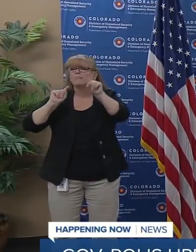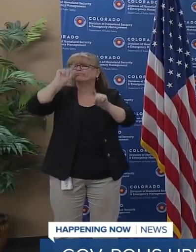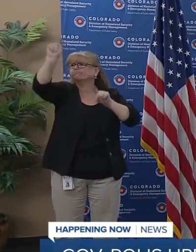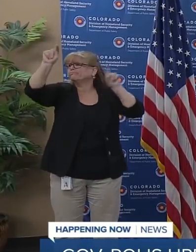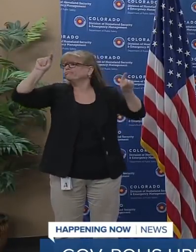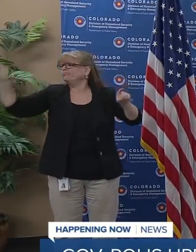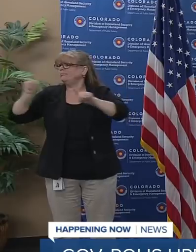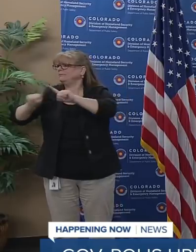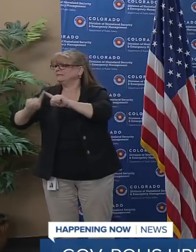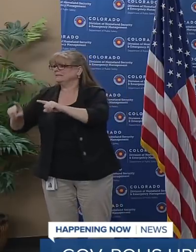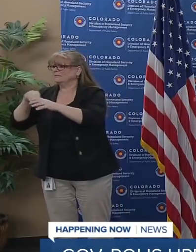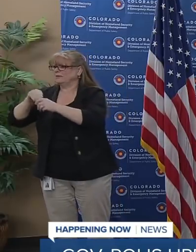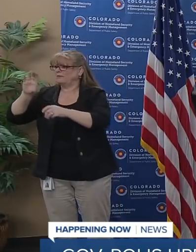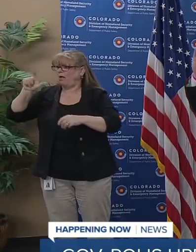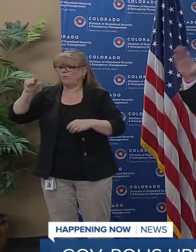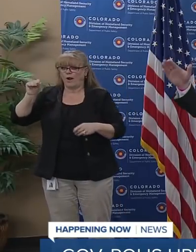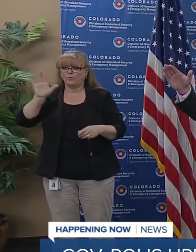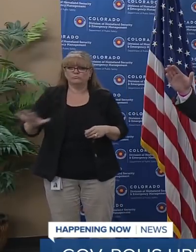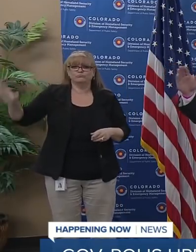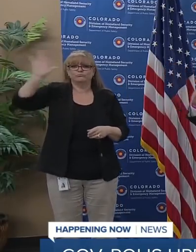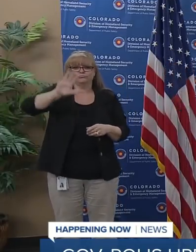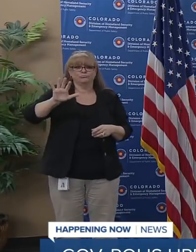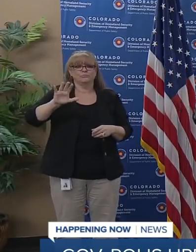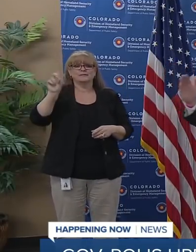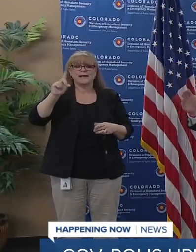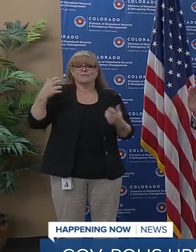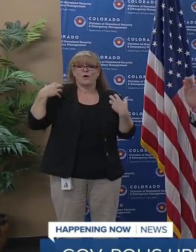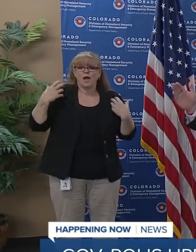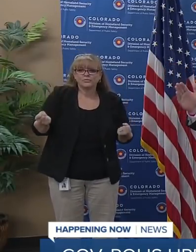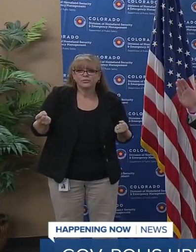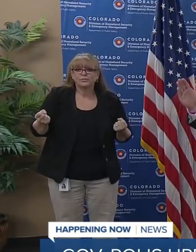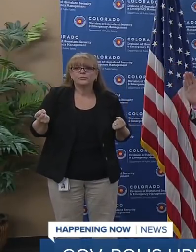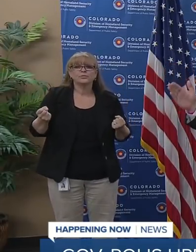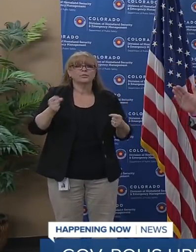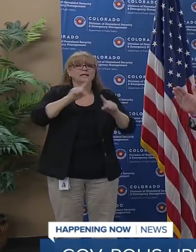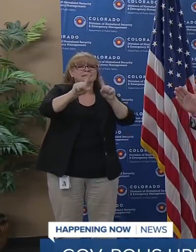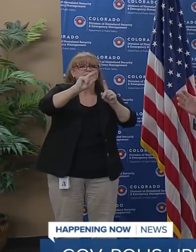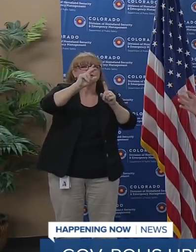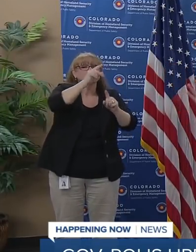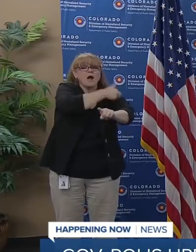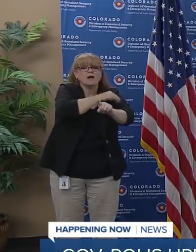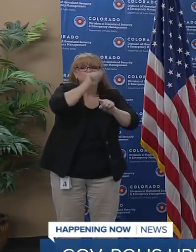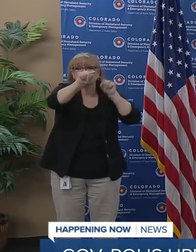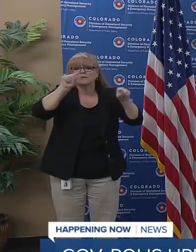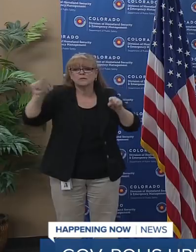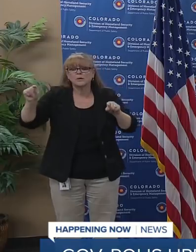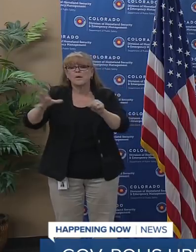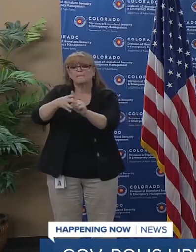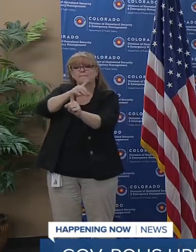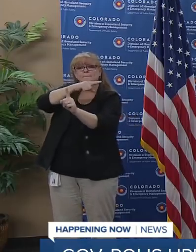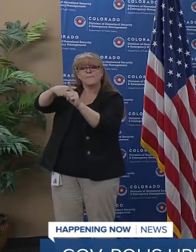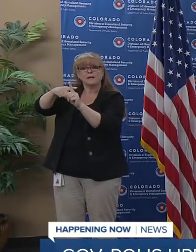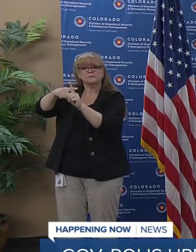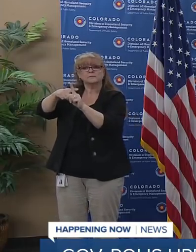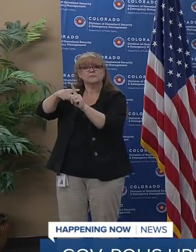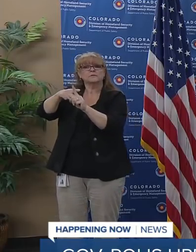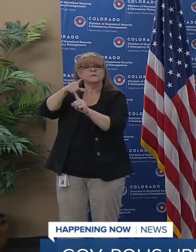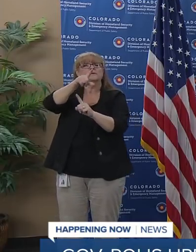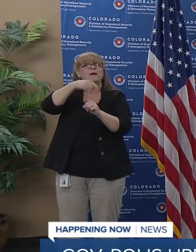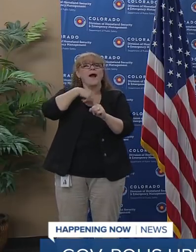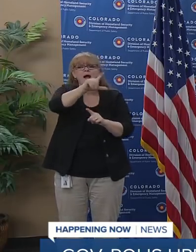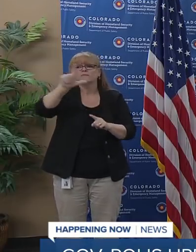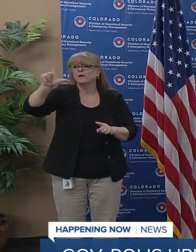all performing hundreds of tests per day. This doesn't even count tests that are sent out to other labs elsewhere. This is just in state. Now,